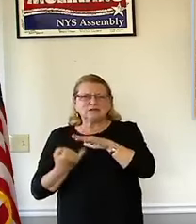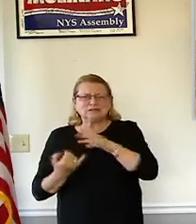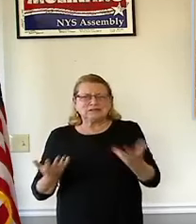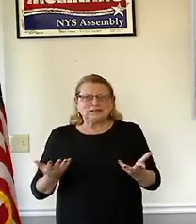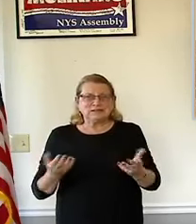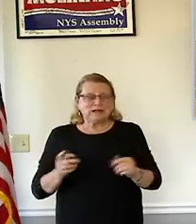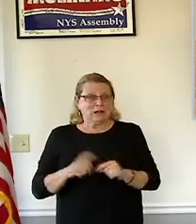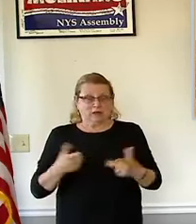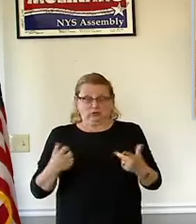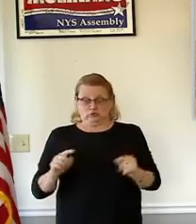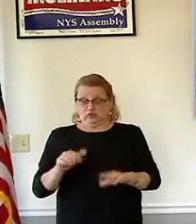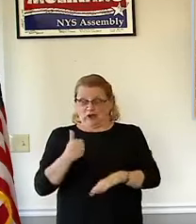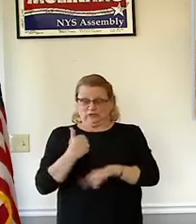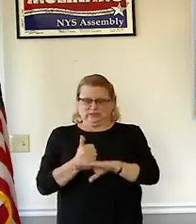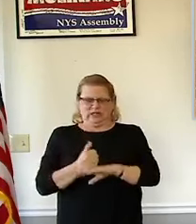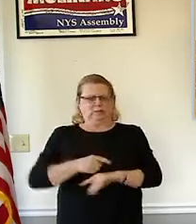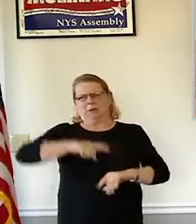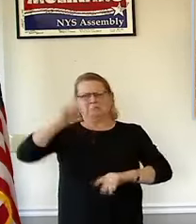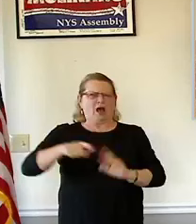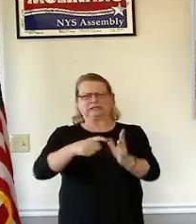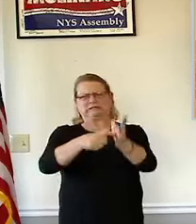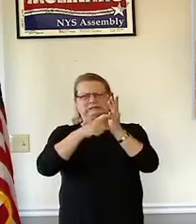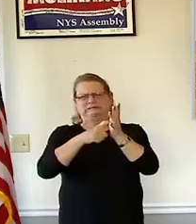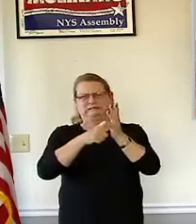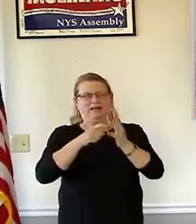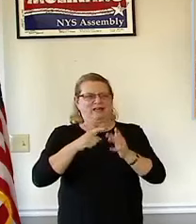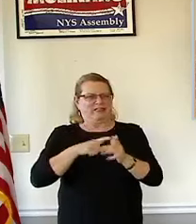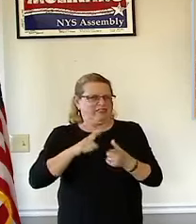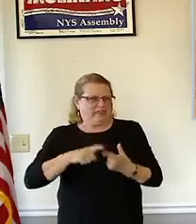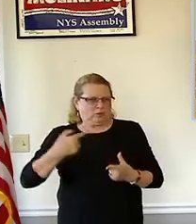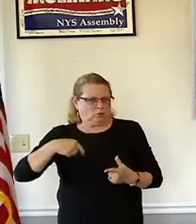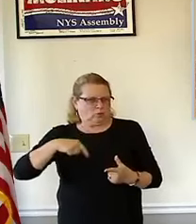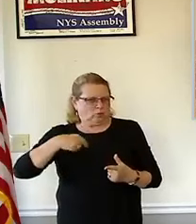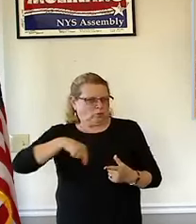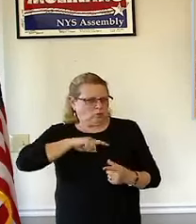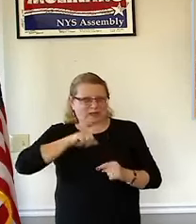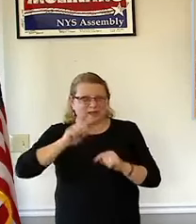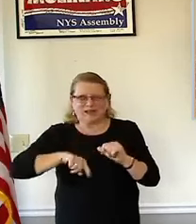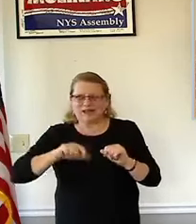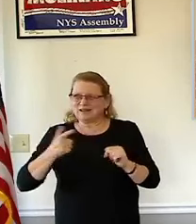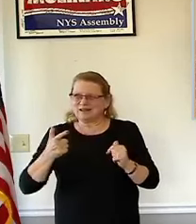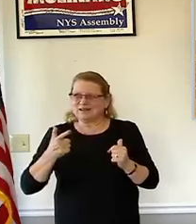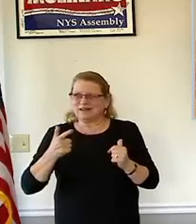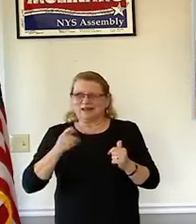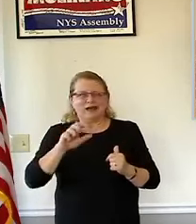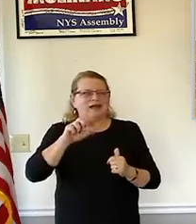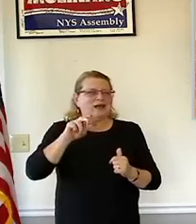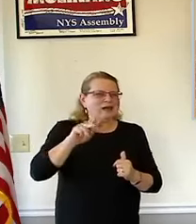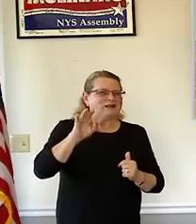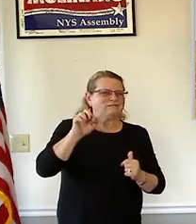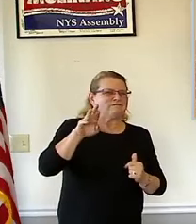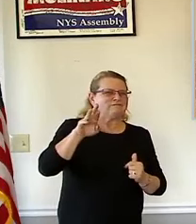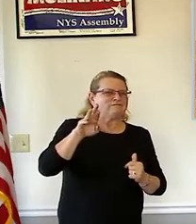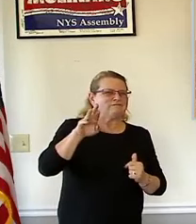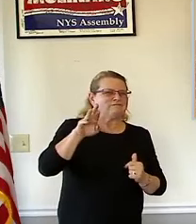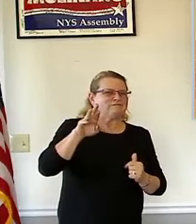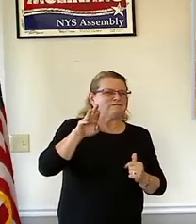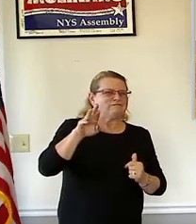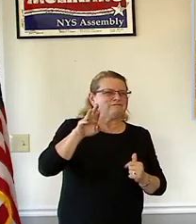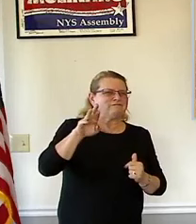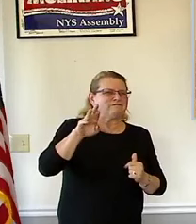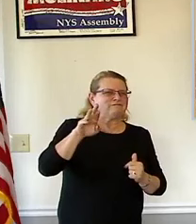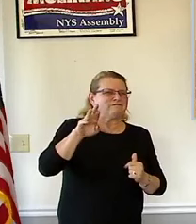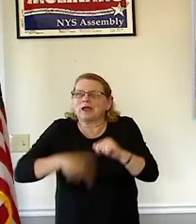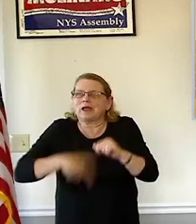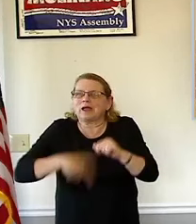an enforcement that doesn't have any infrastructure to actually be enforced just adds confusion. And I will say this out loud. We are